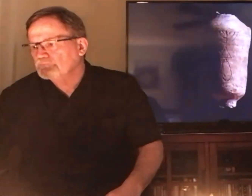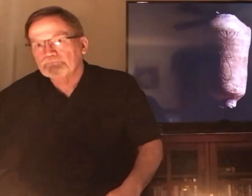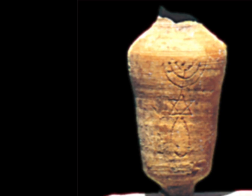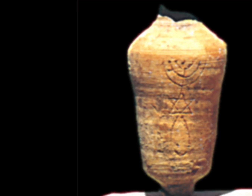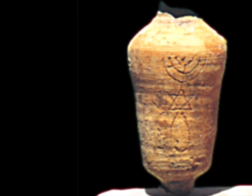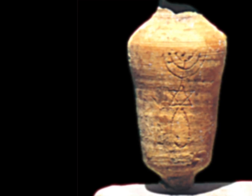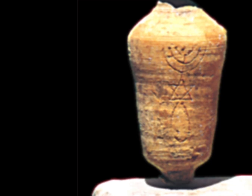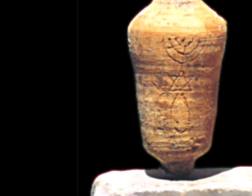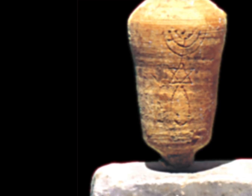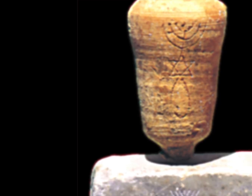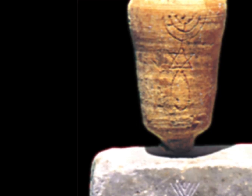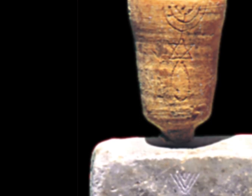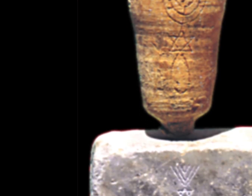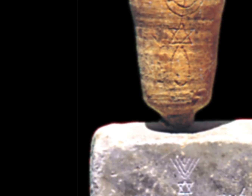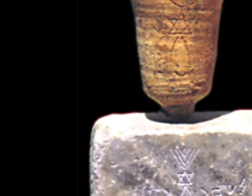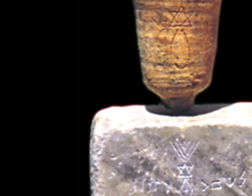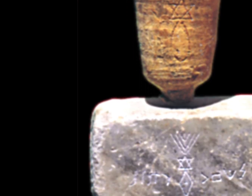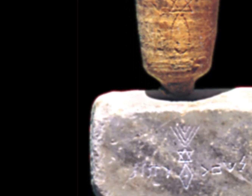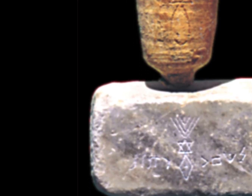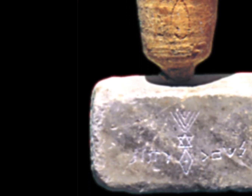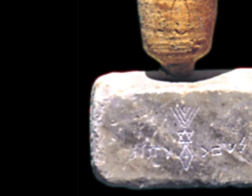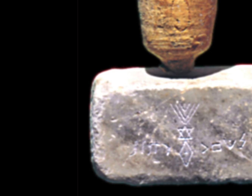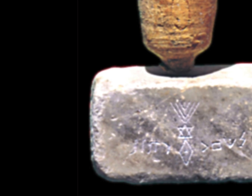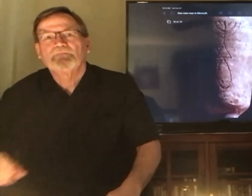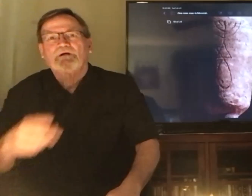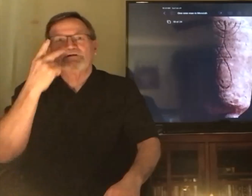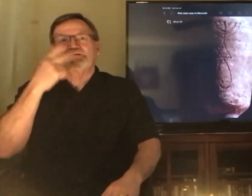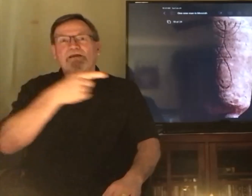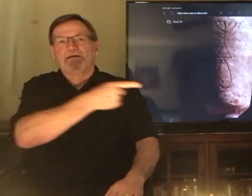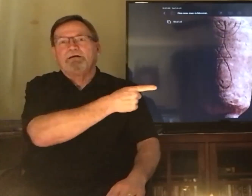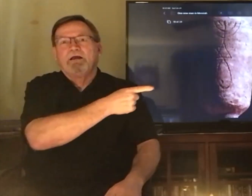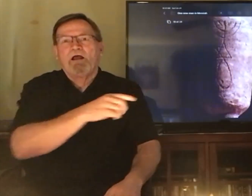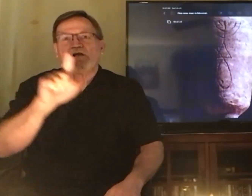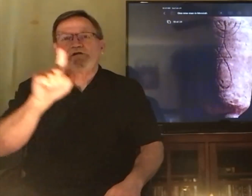It's the Star of David symbol. Interesting.